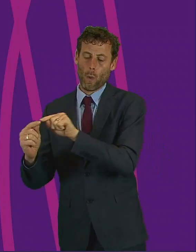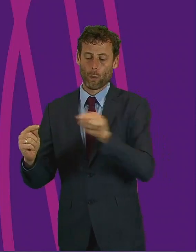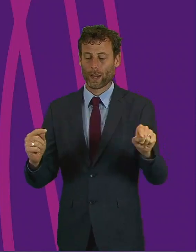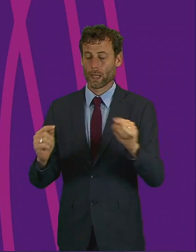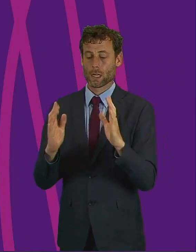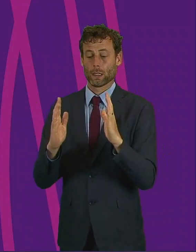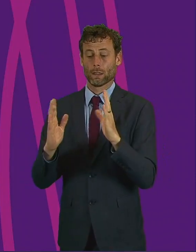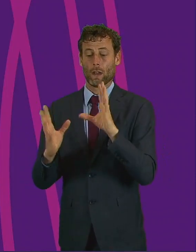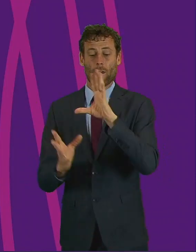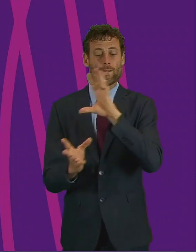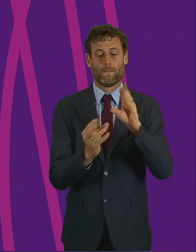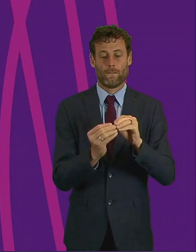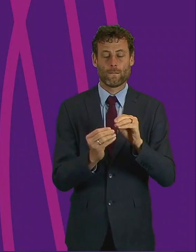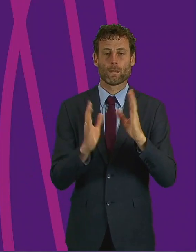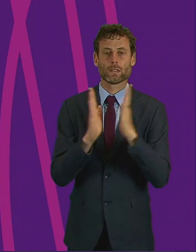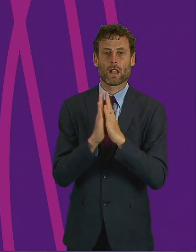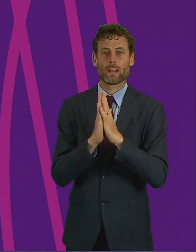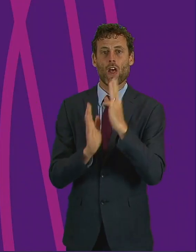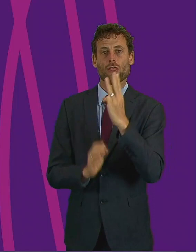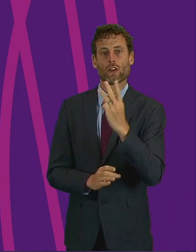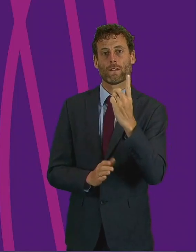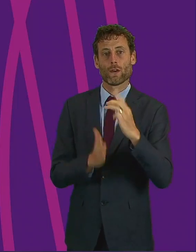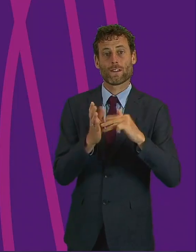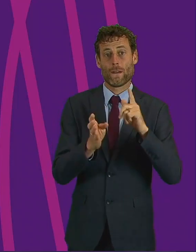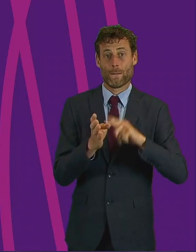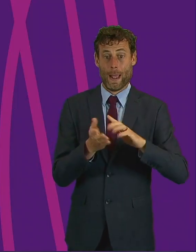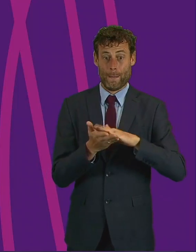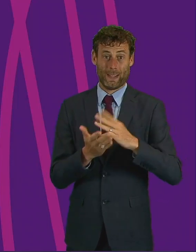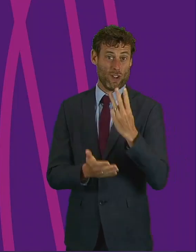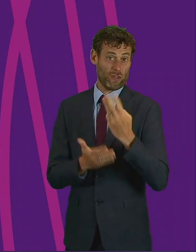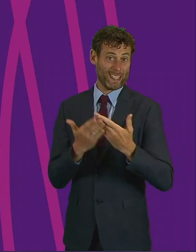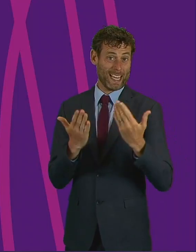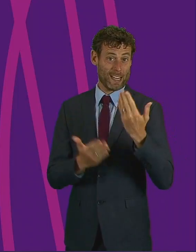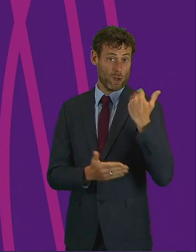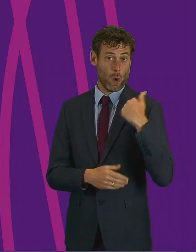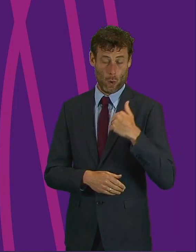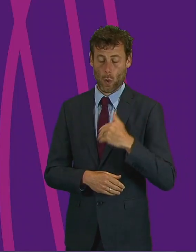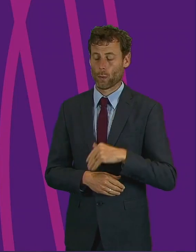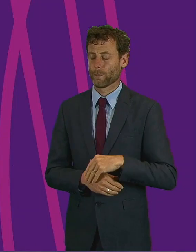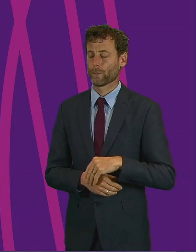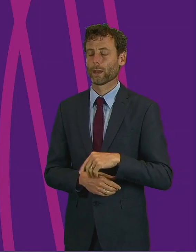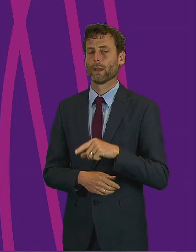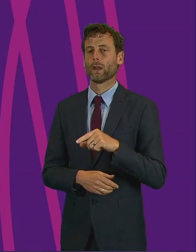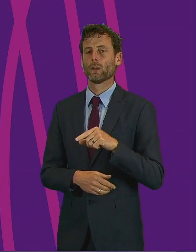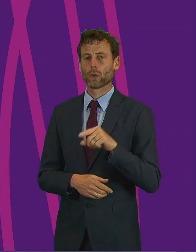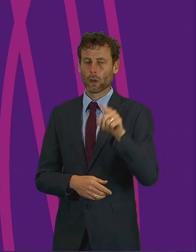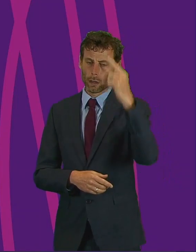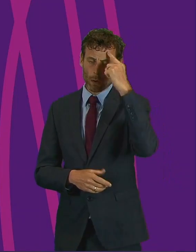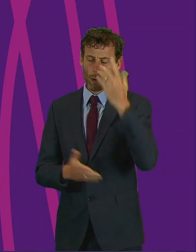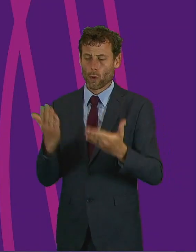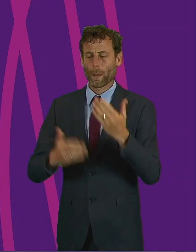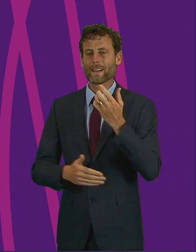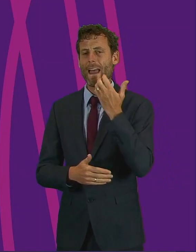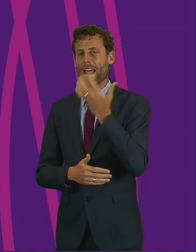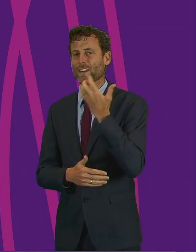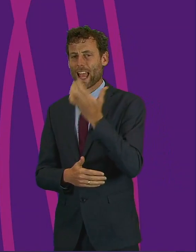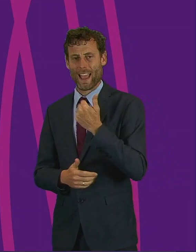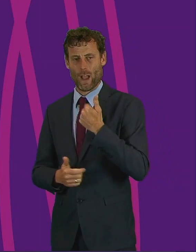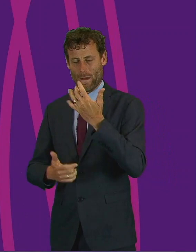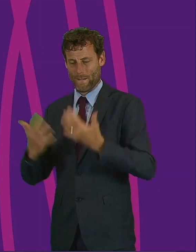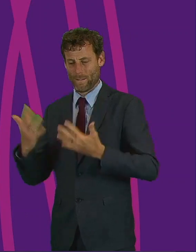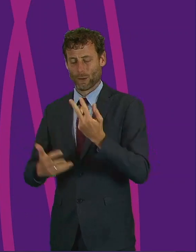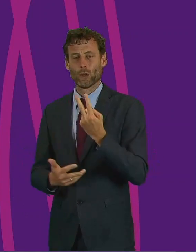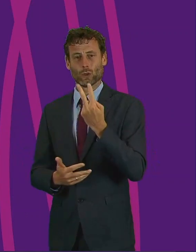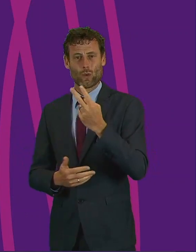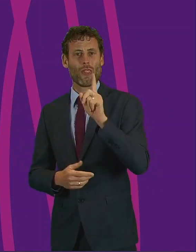days ago. At that point, if I can remind members, according to our daily figures, 2,363 deaths of